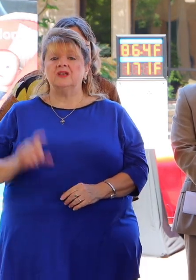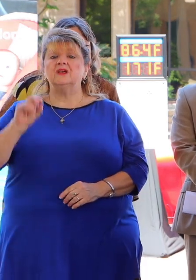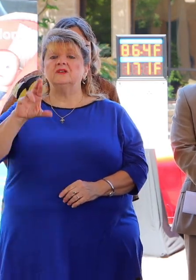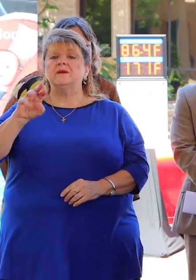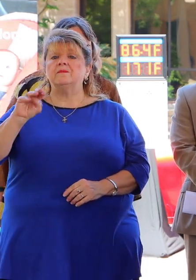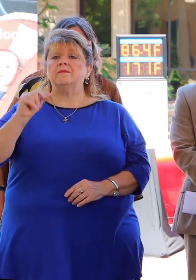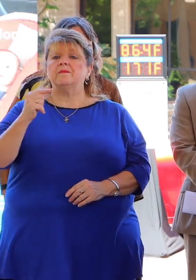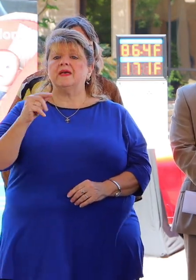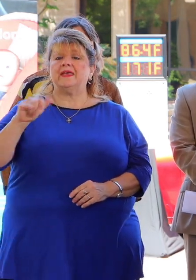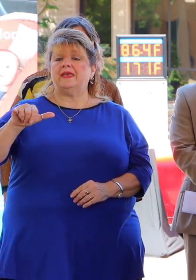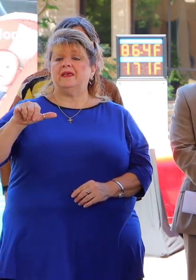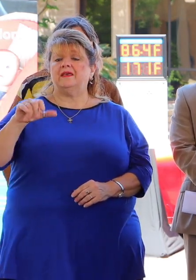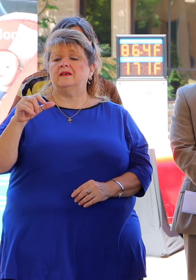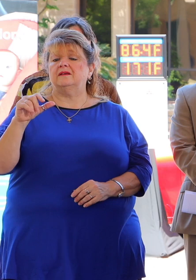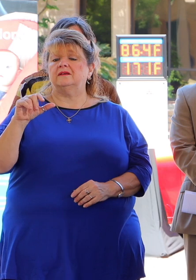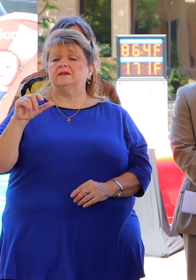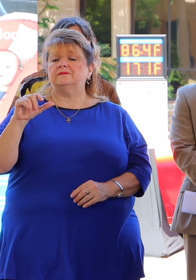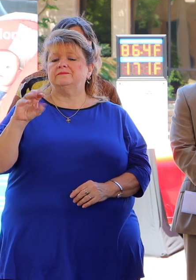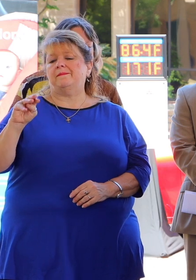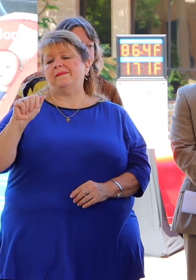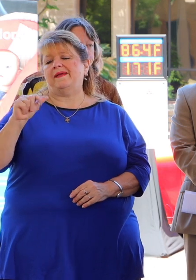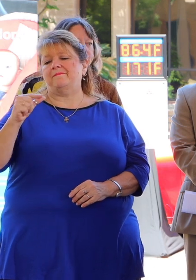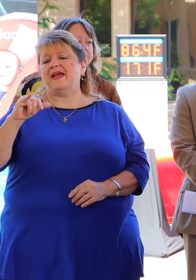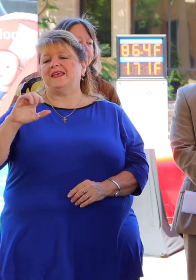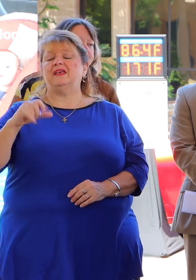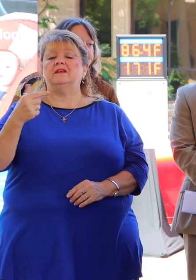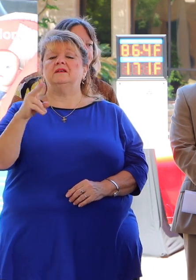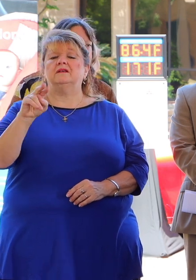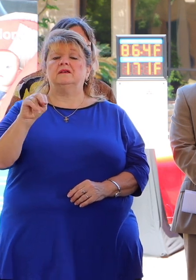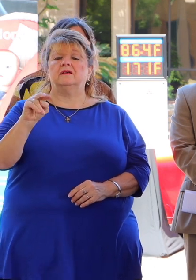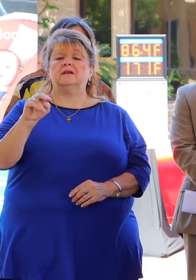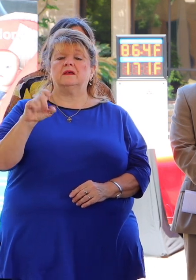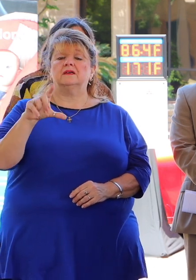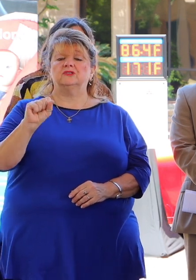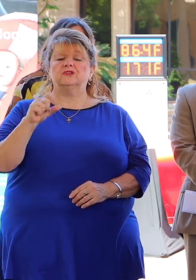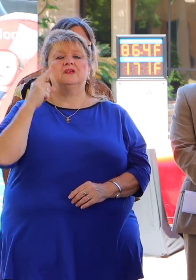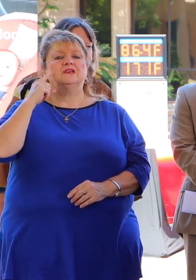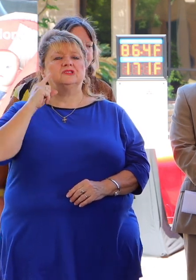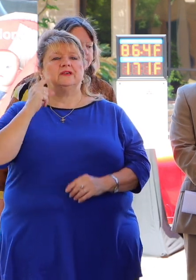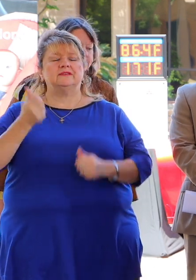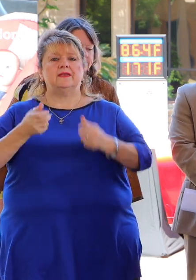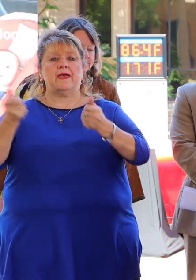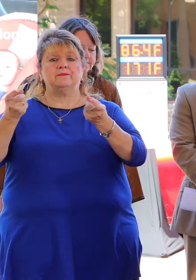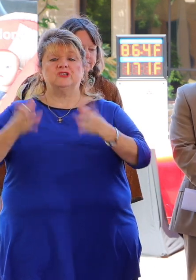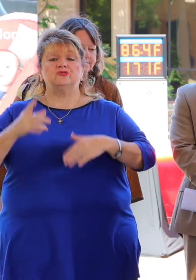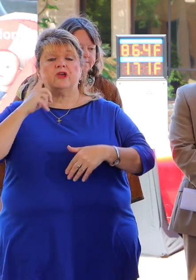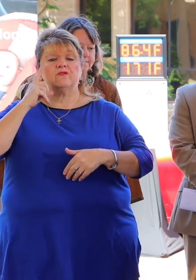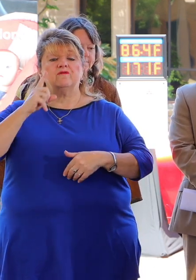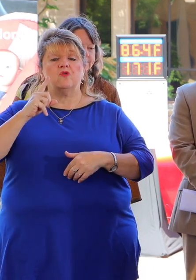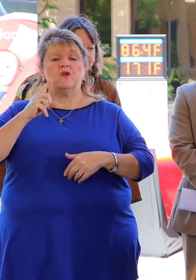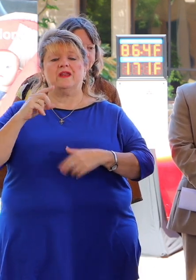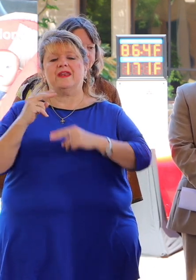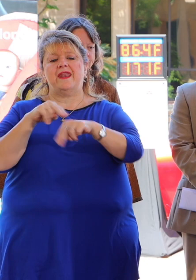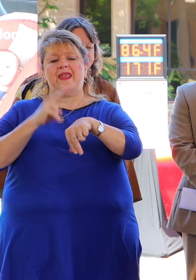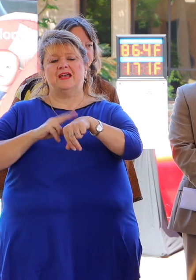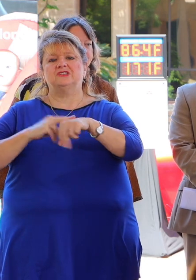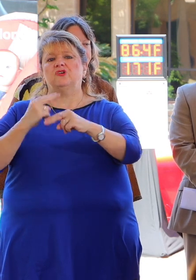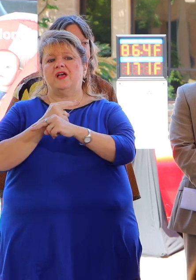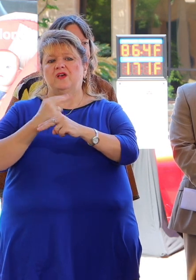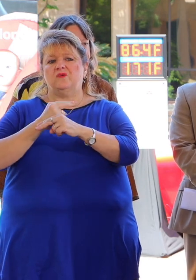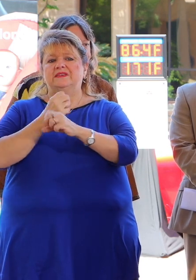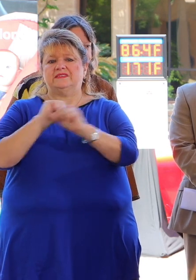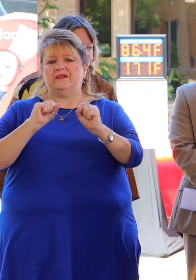Dr. Maggi Gunnels is the Region 6 Administrator for the National Highway Traffic Safety Administration. Dr.